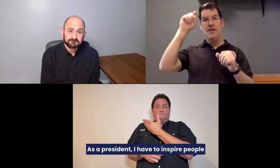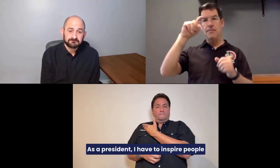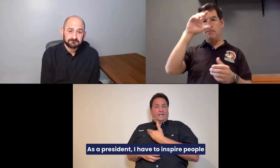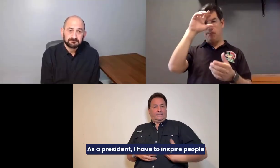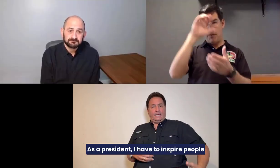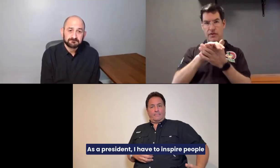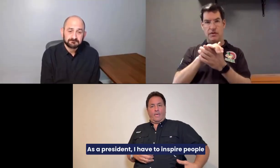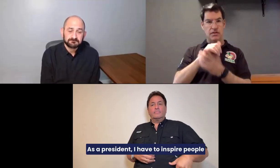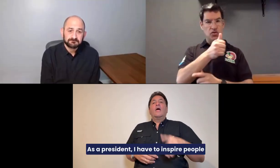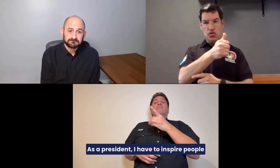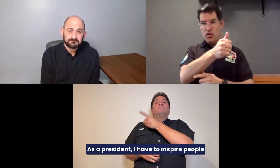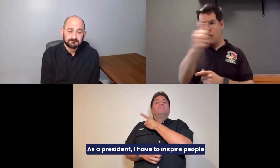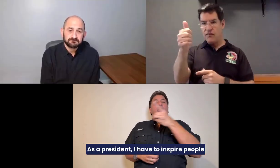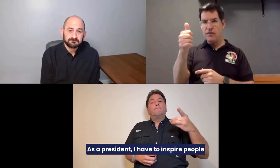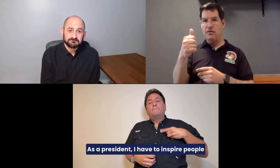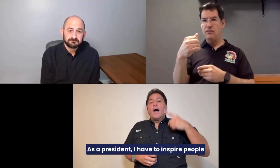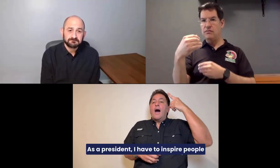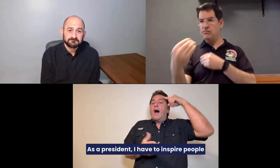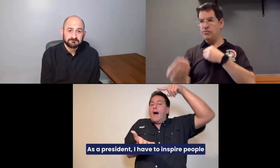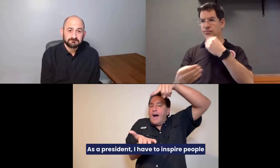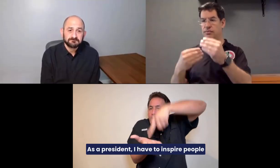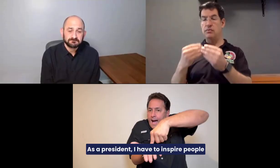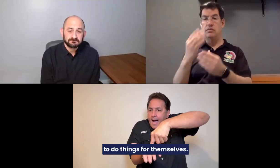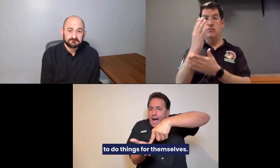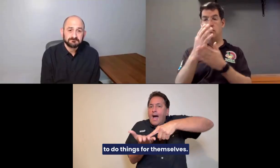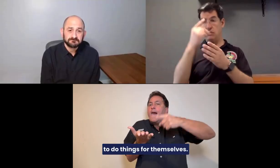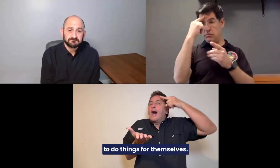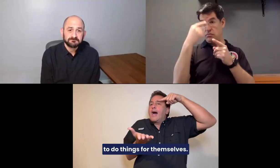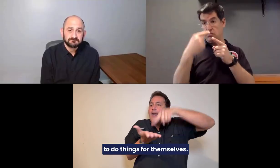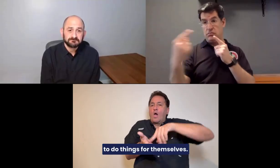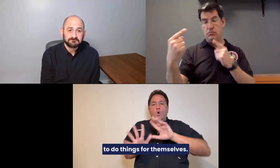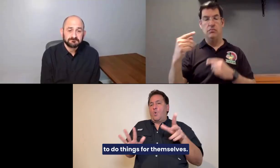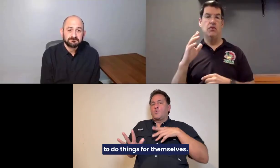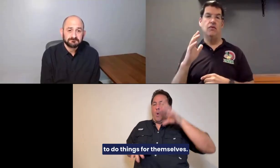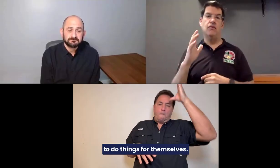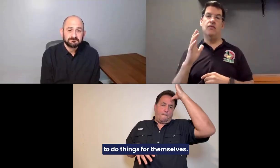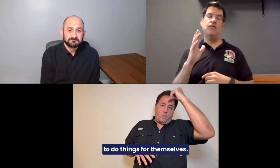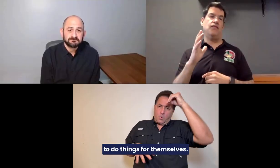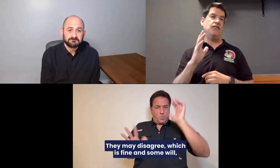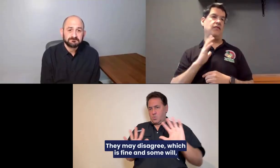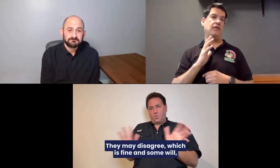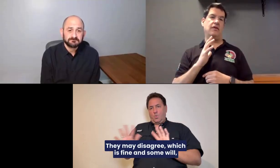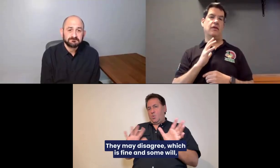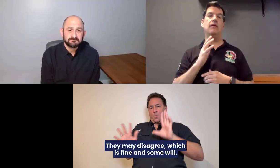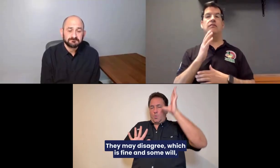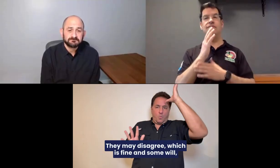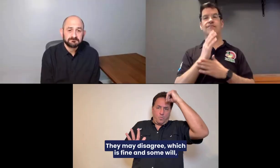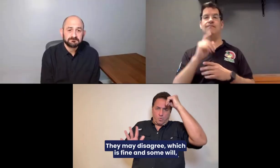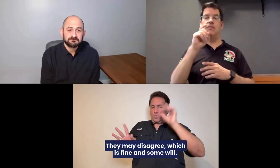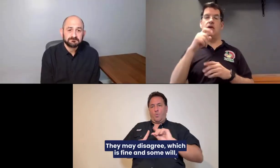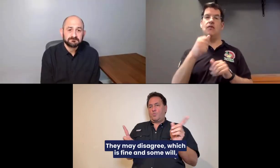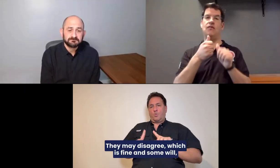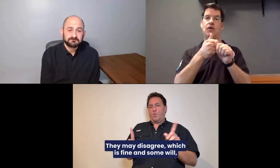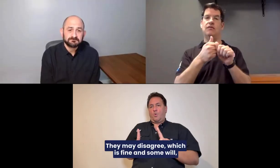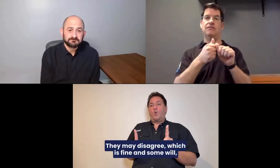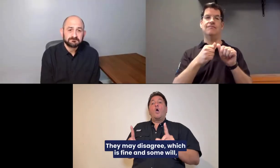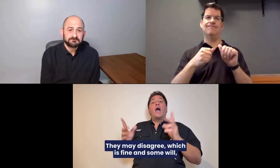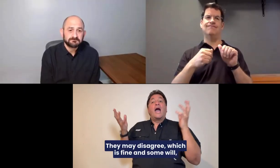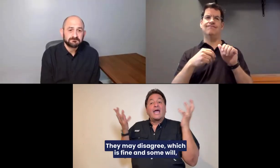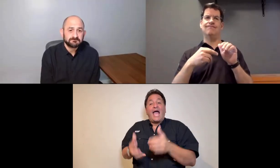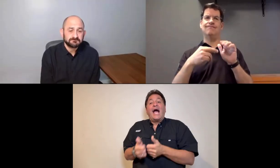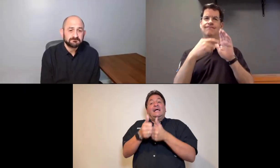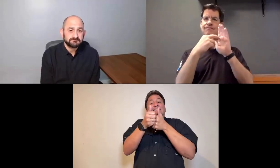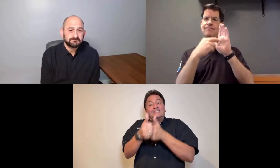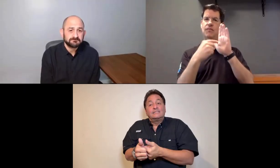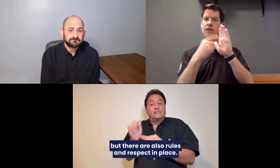As a president, I have to inspire people to do things for themselves. They may disagree, which is fine, and some